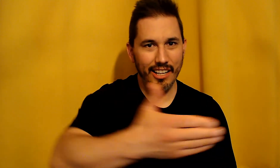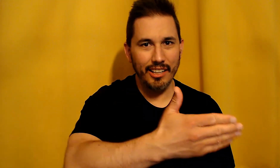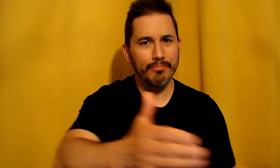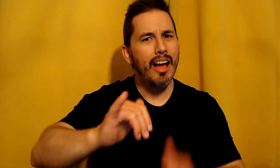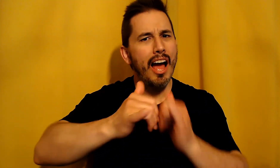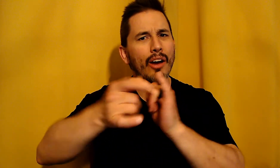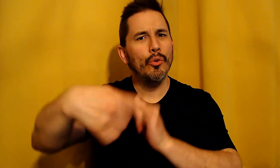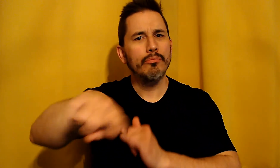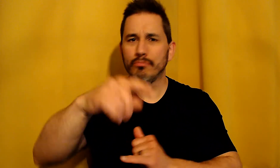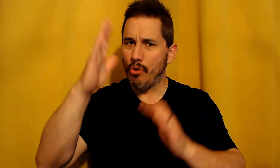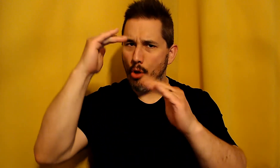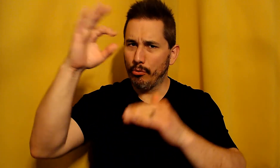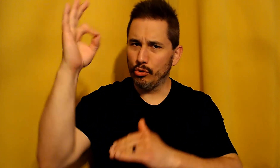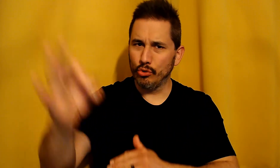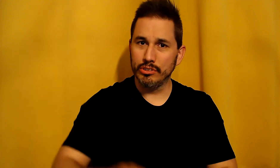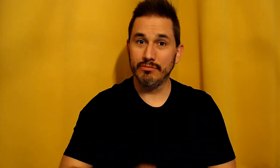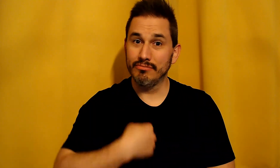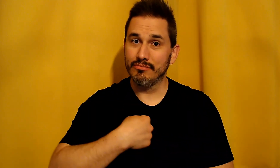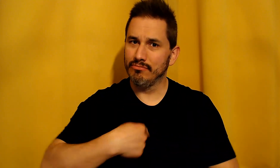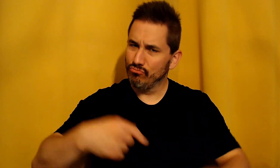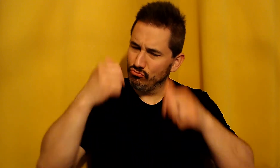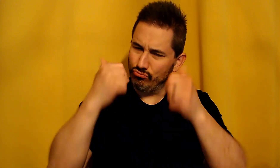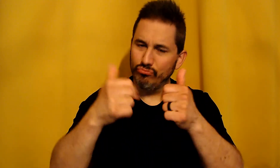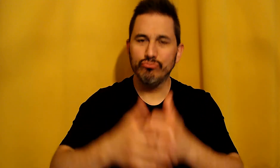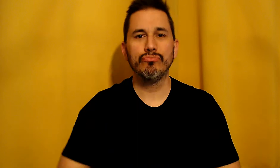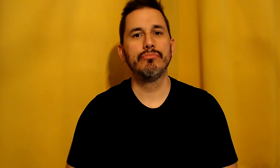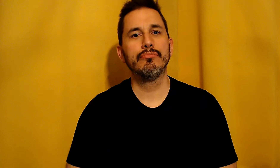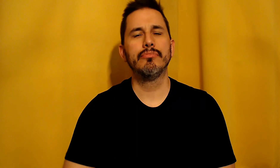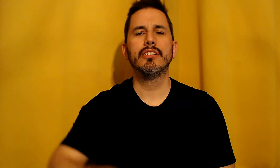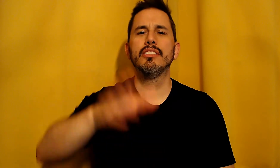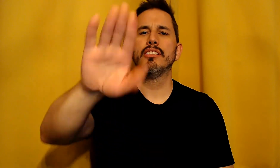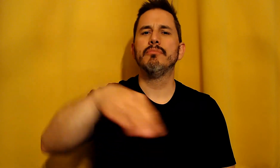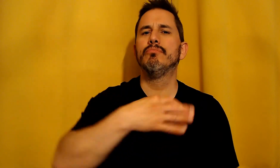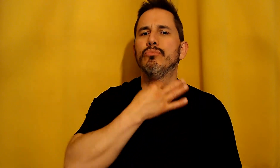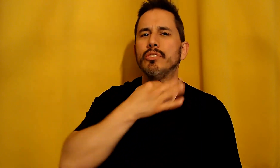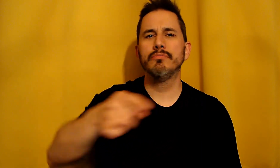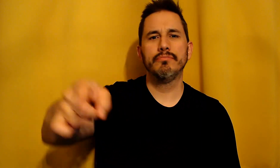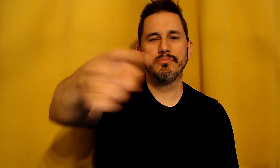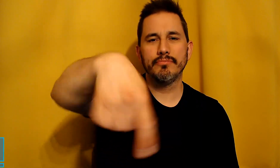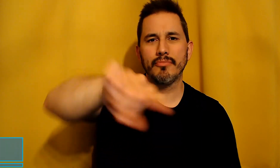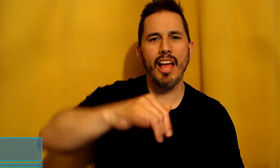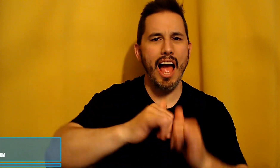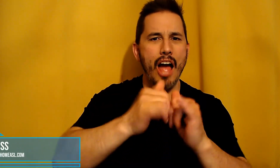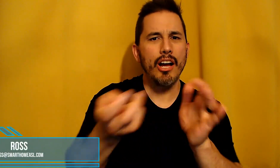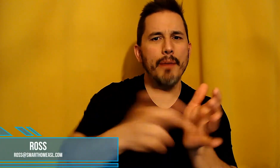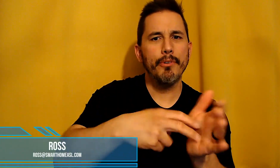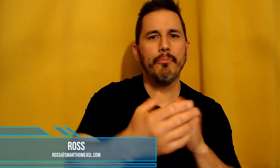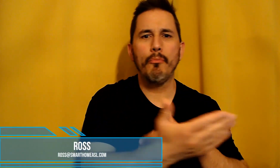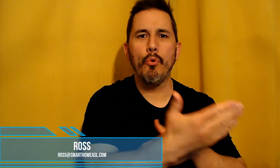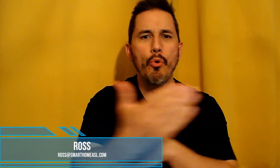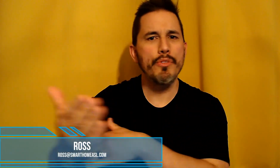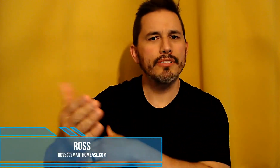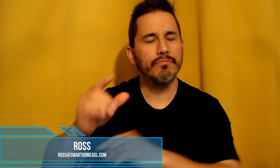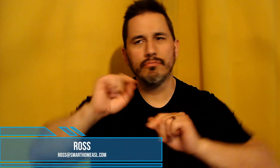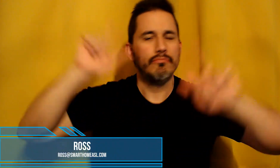Hi everyone, how are you doing? I hope you're all doing well. I've been pretty good. I'm curious, how is it that you're woken up in the